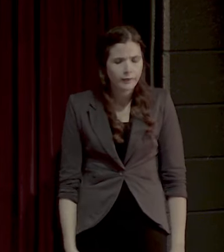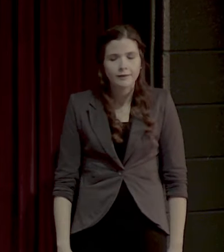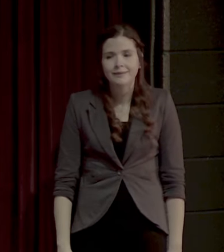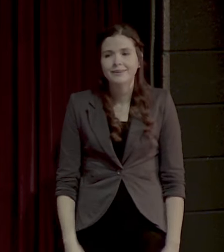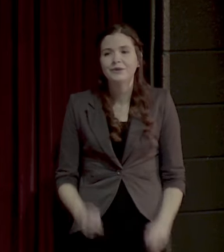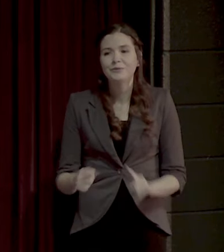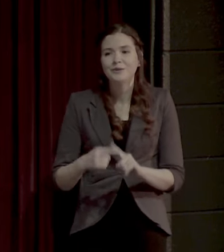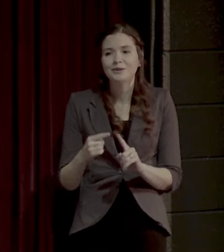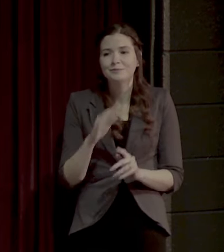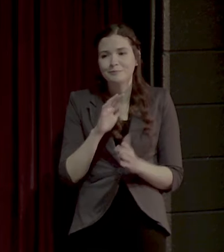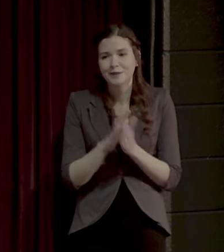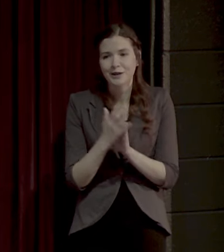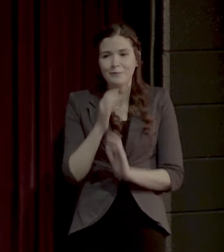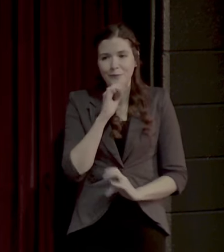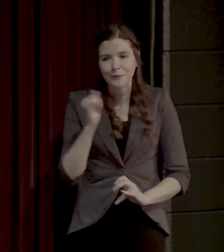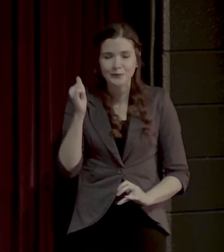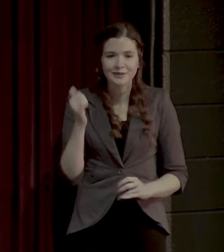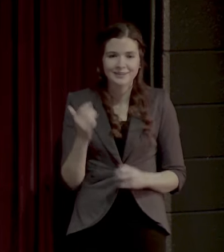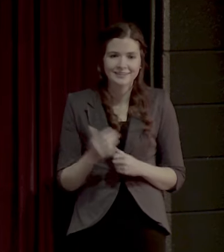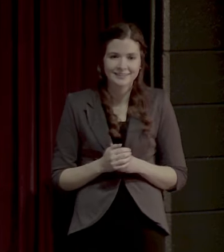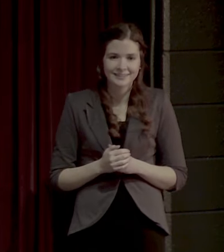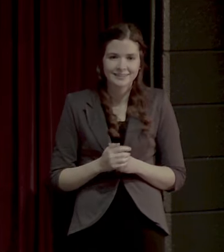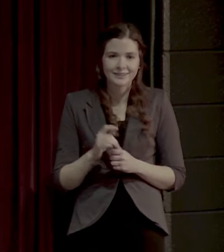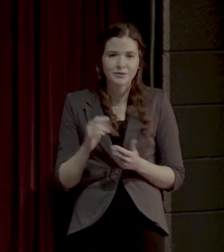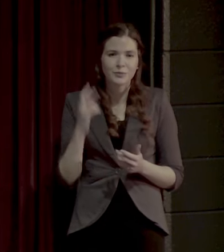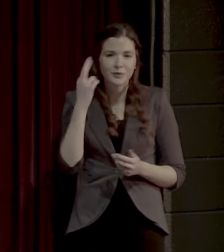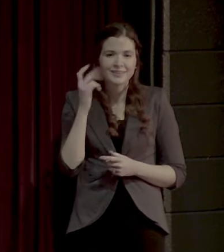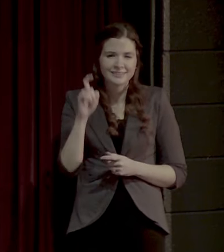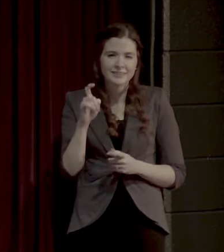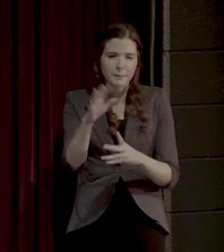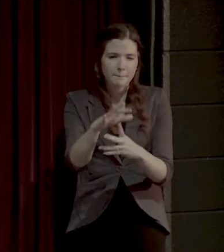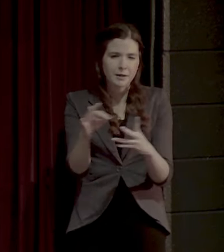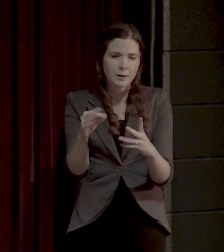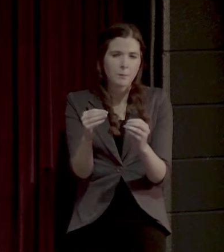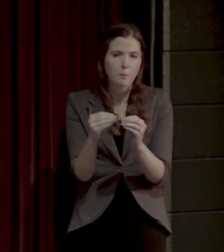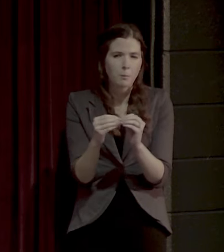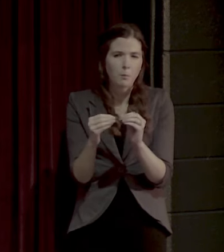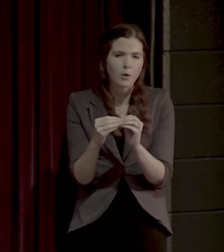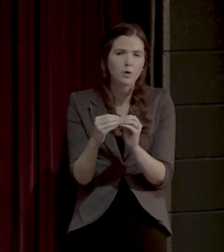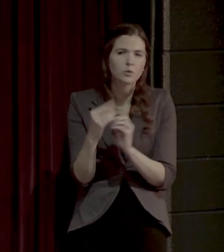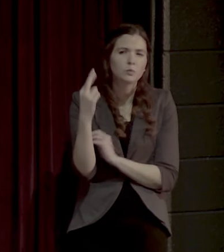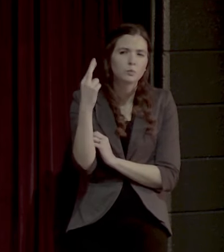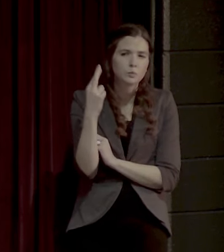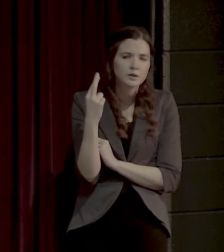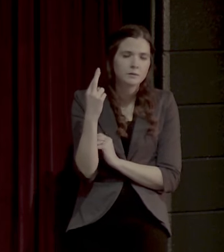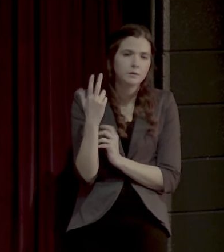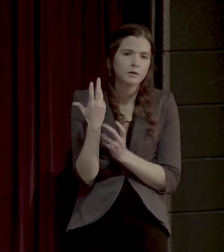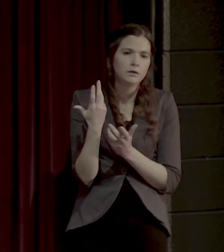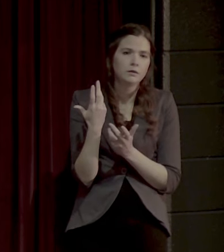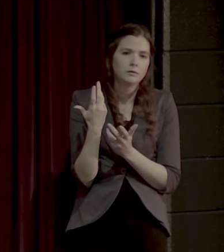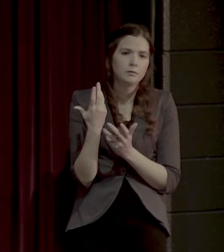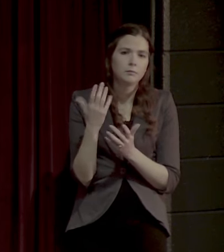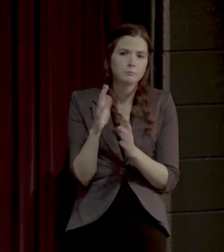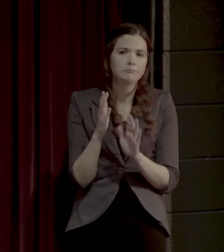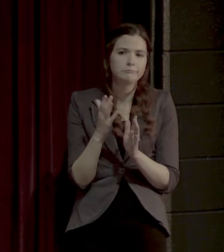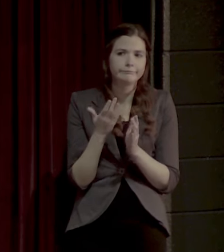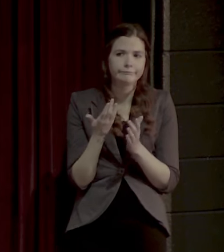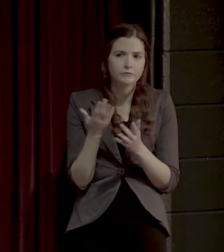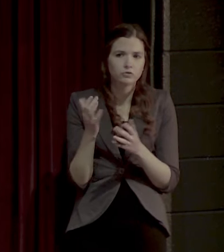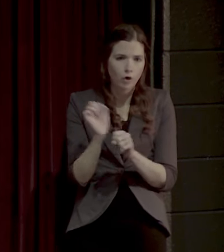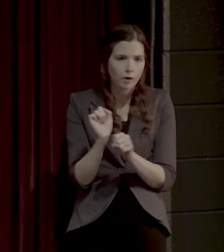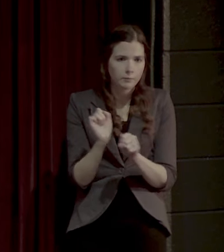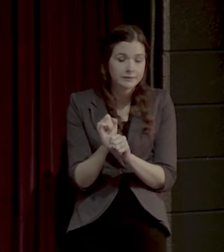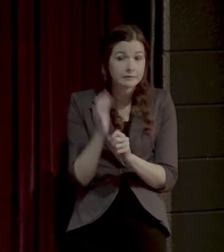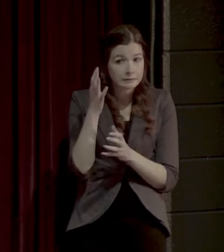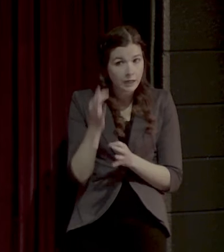As we grew older, we realized that we needed to choose a more reasonable path. So we decided that we wanted